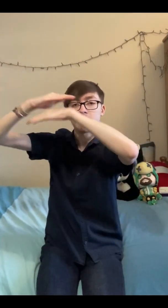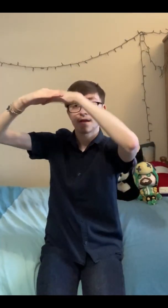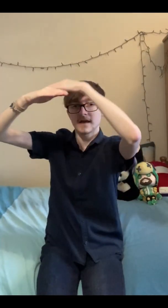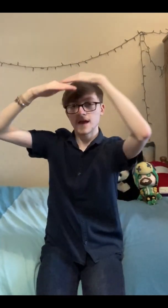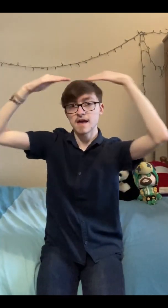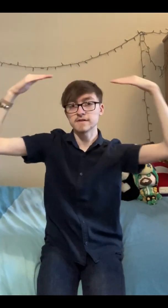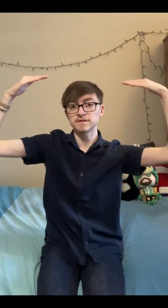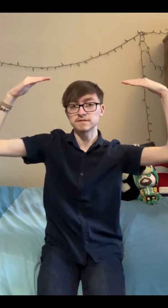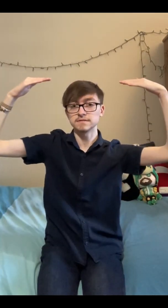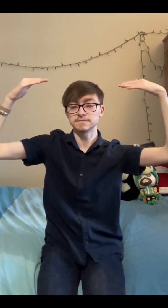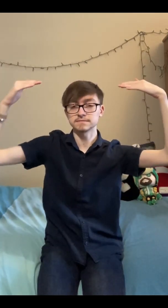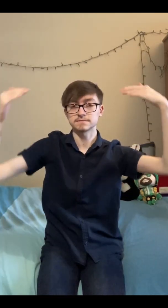Heaven.